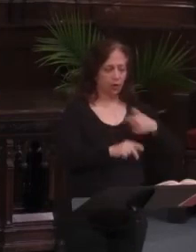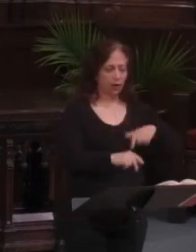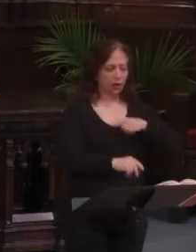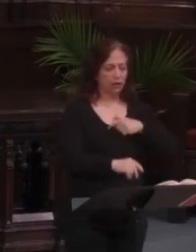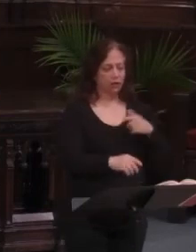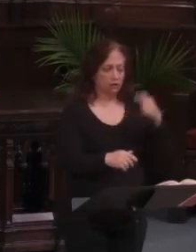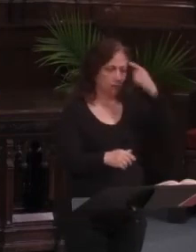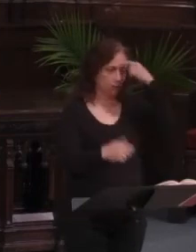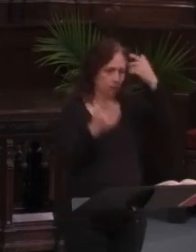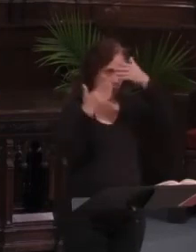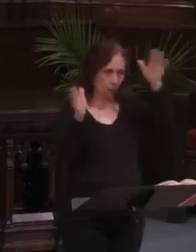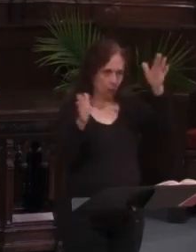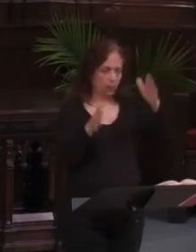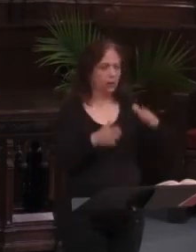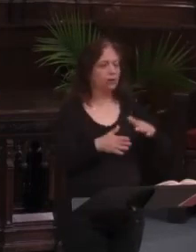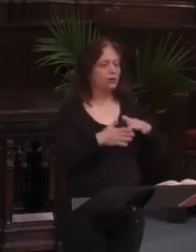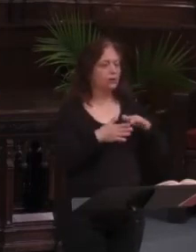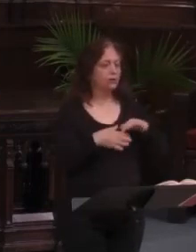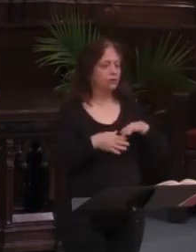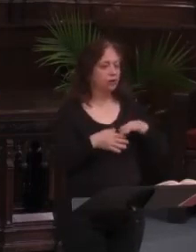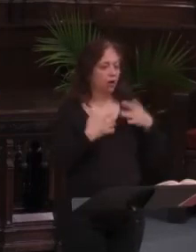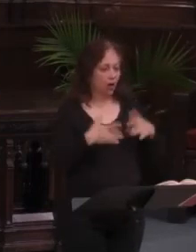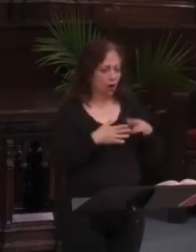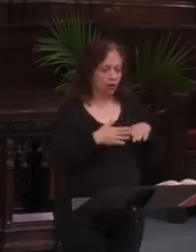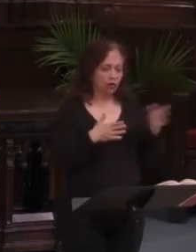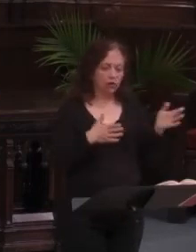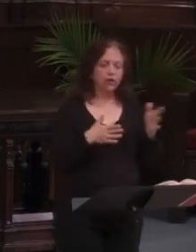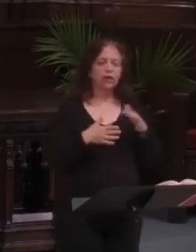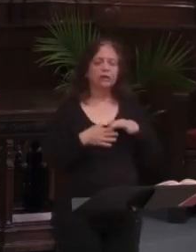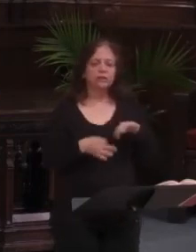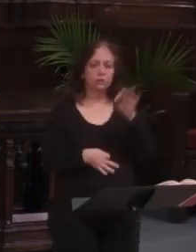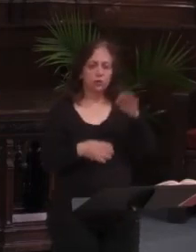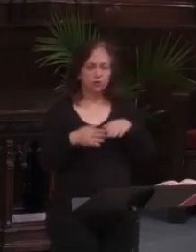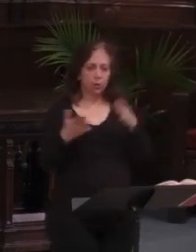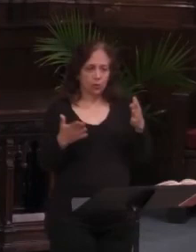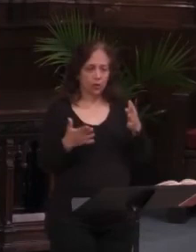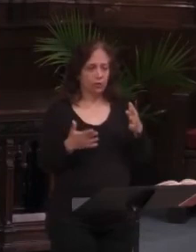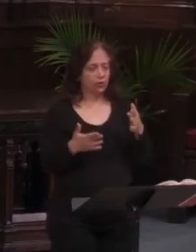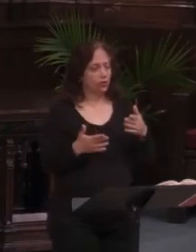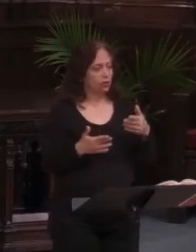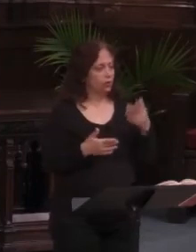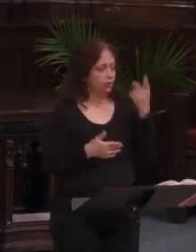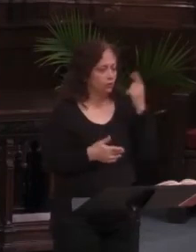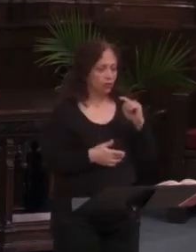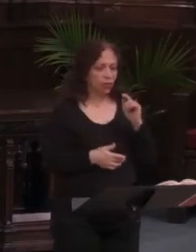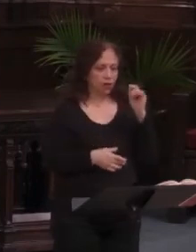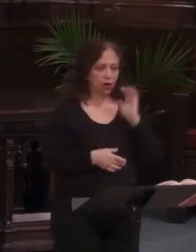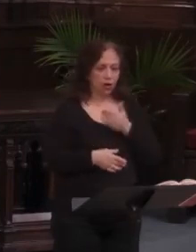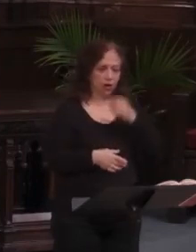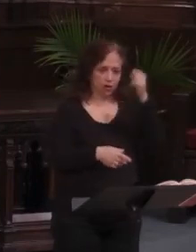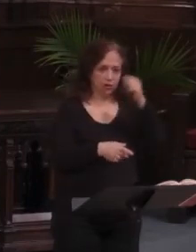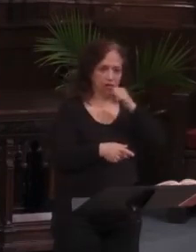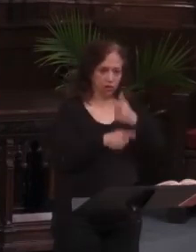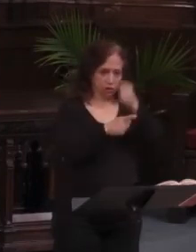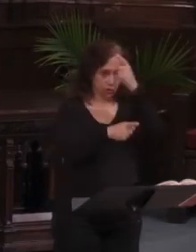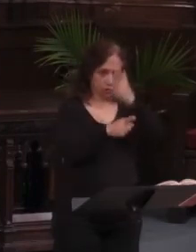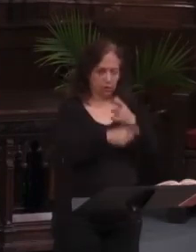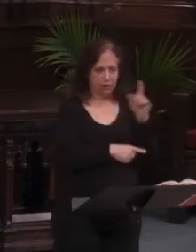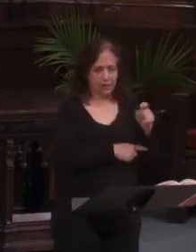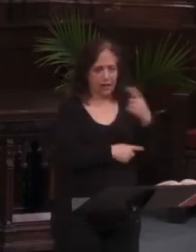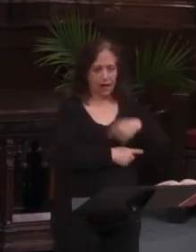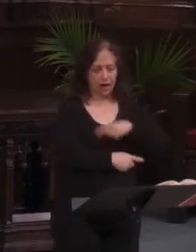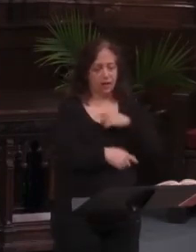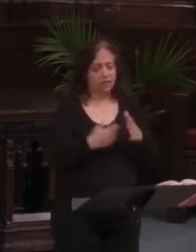our minds, spirits, and hearts to our sisters and brothers who need us, even when we ourselves are